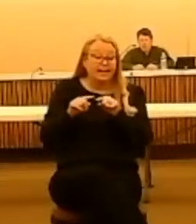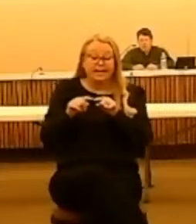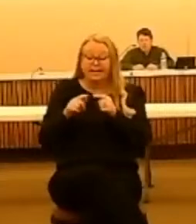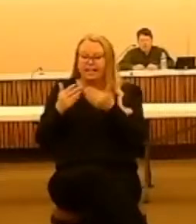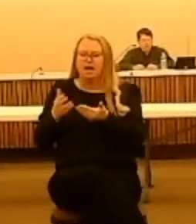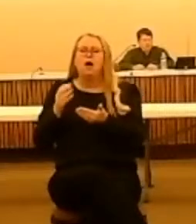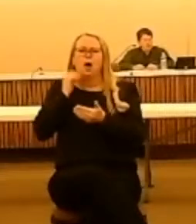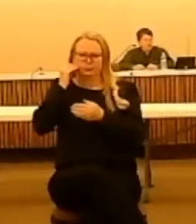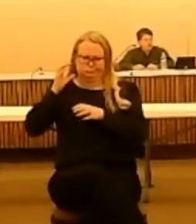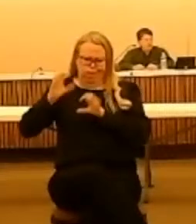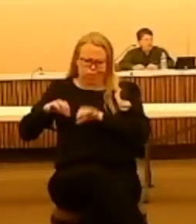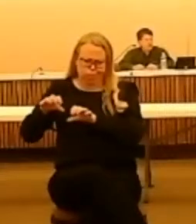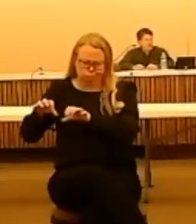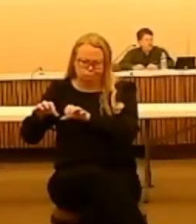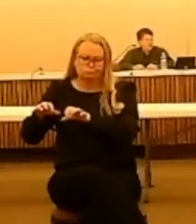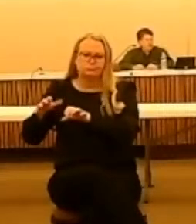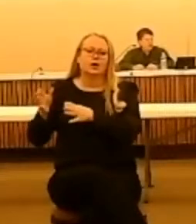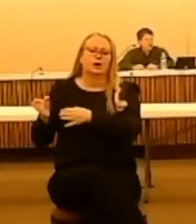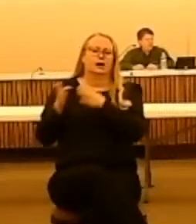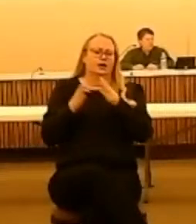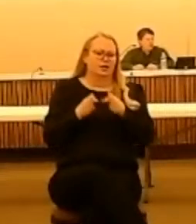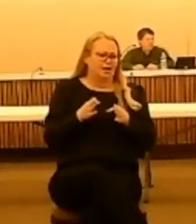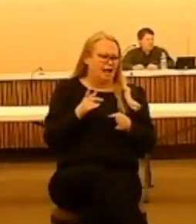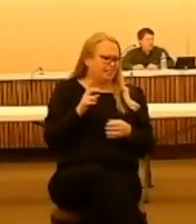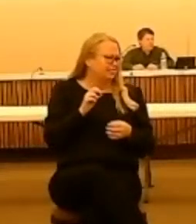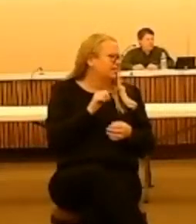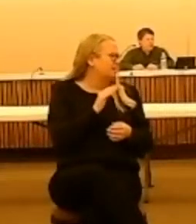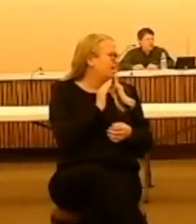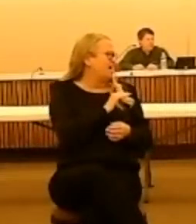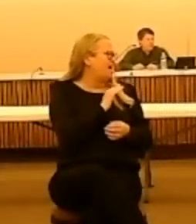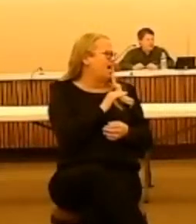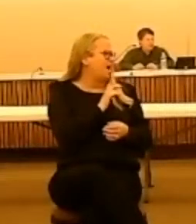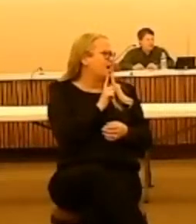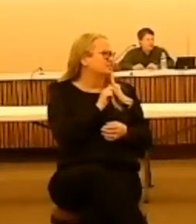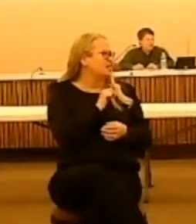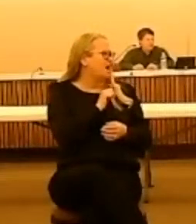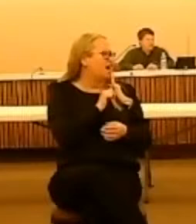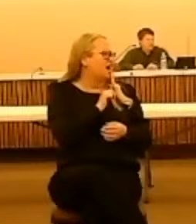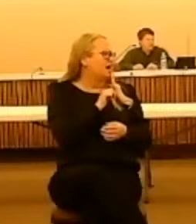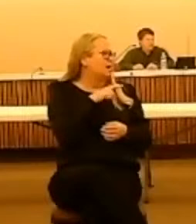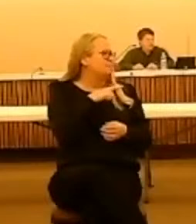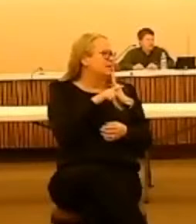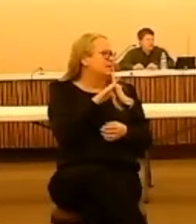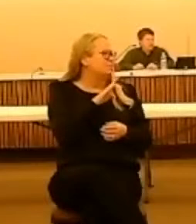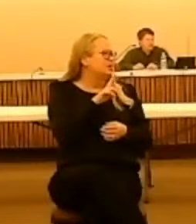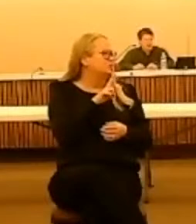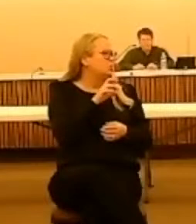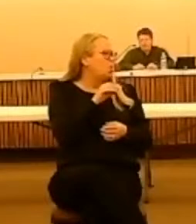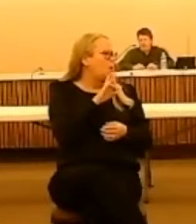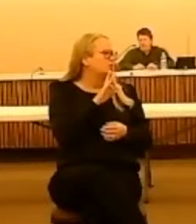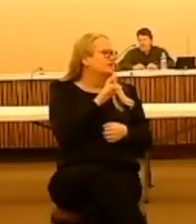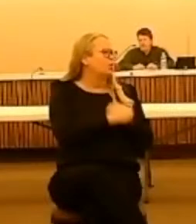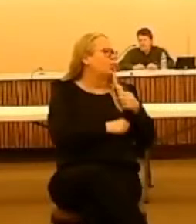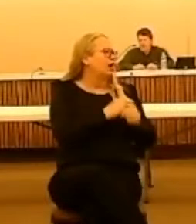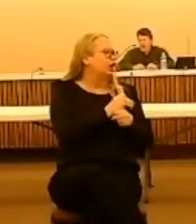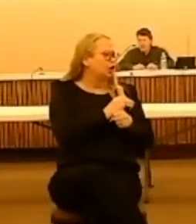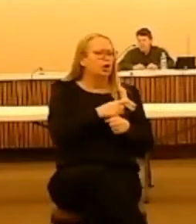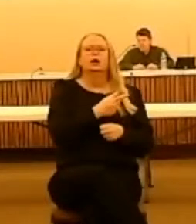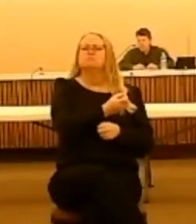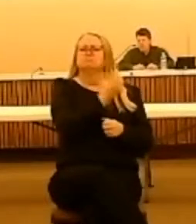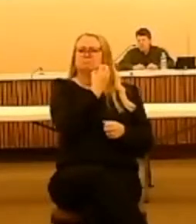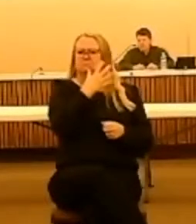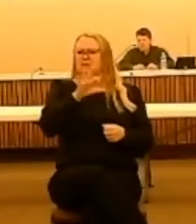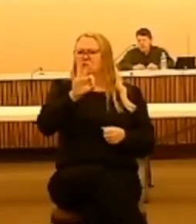In the, Don, do you remember when the PB 207? 1995. 95. In